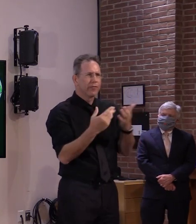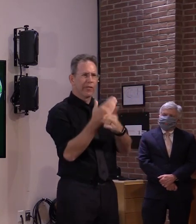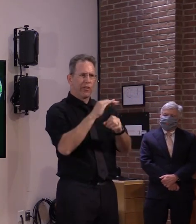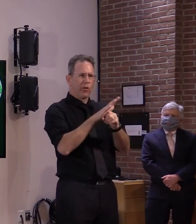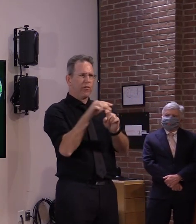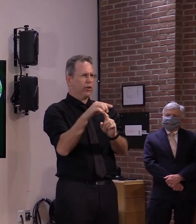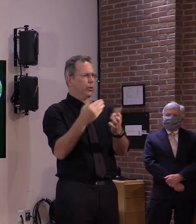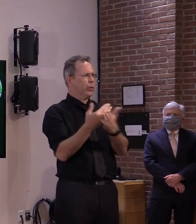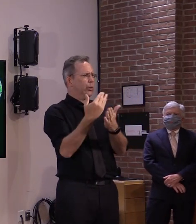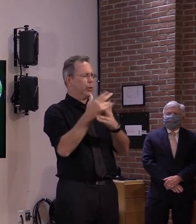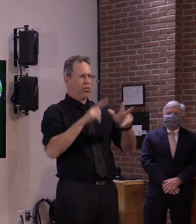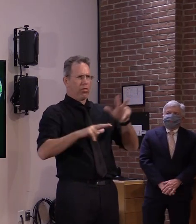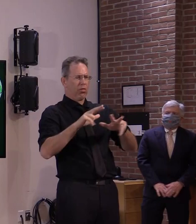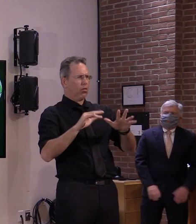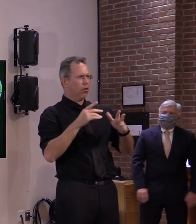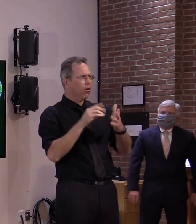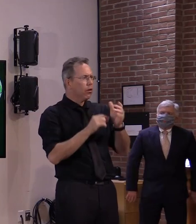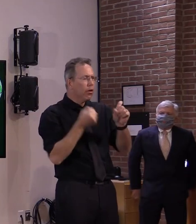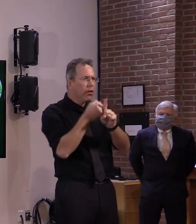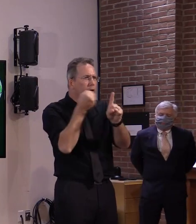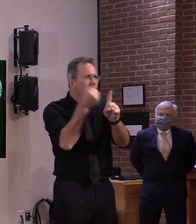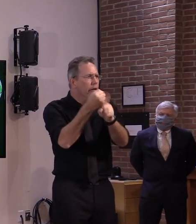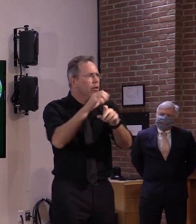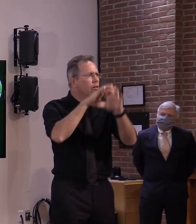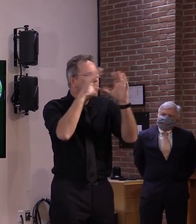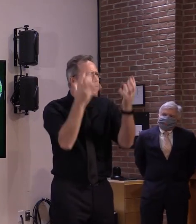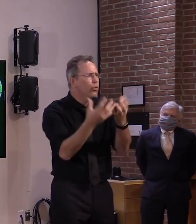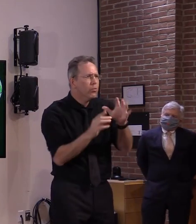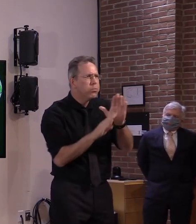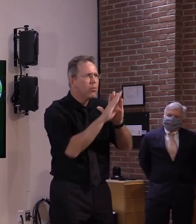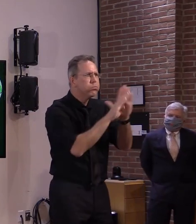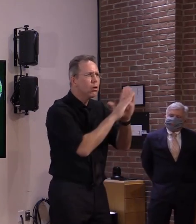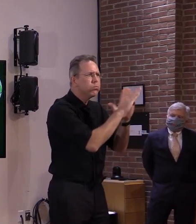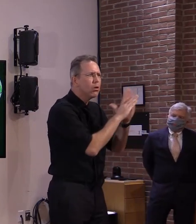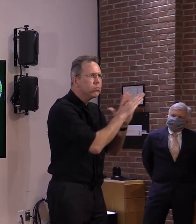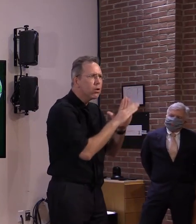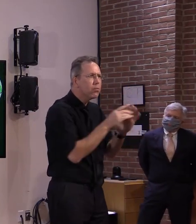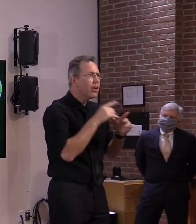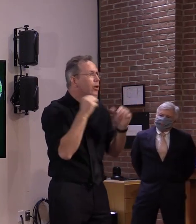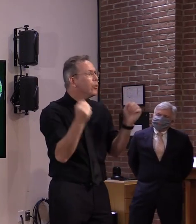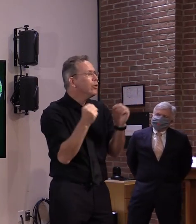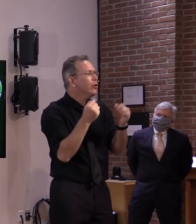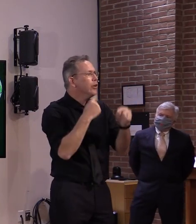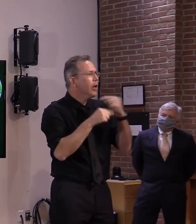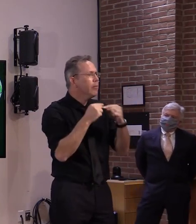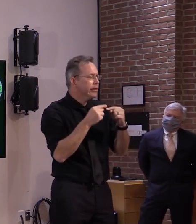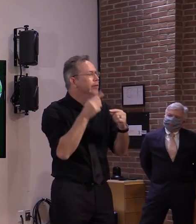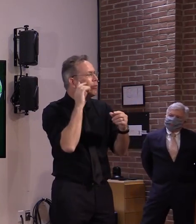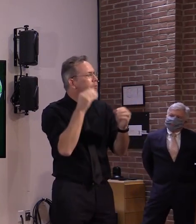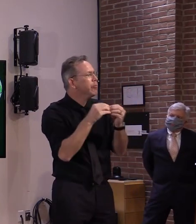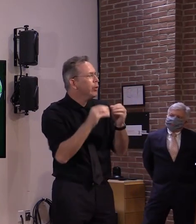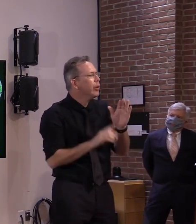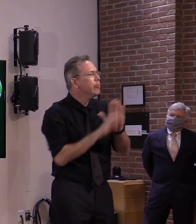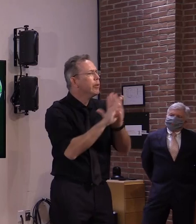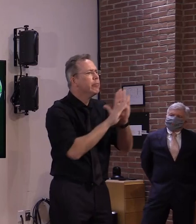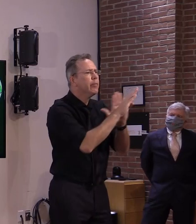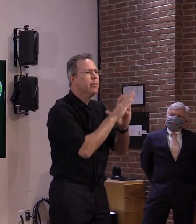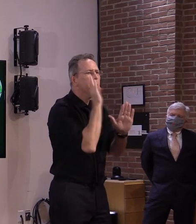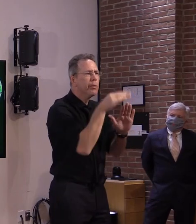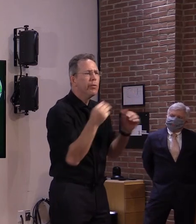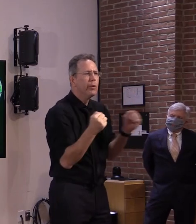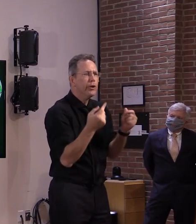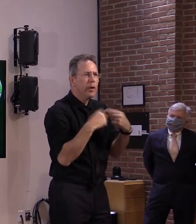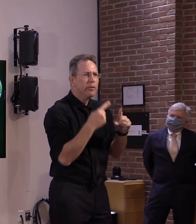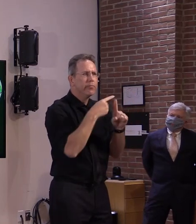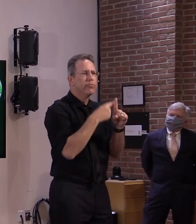as winter starts to settle in, exposures and transmission will increase. Many European nations